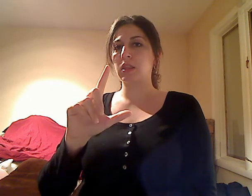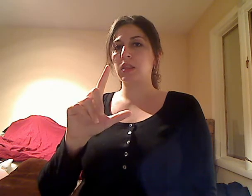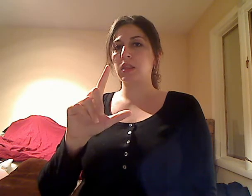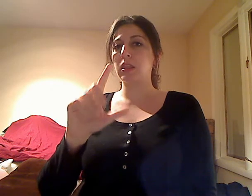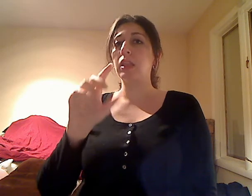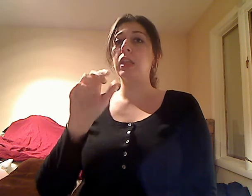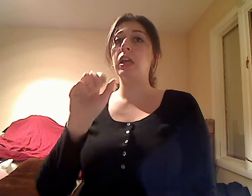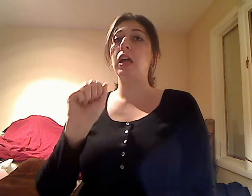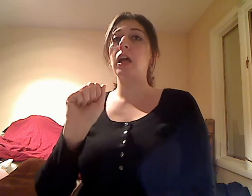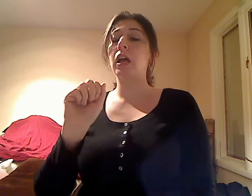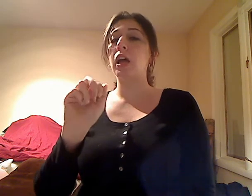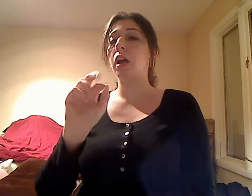Right.